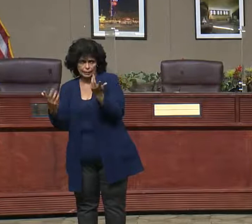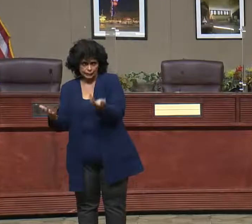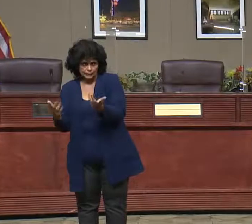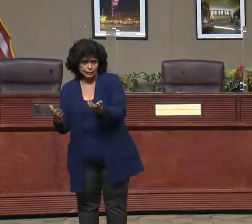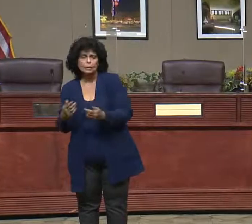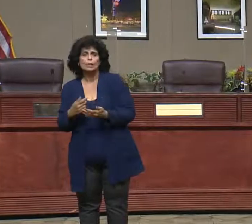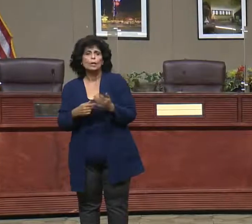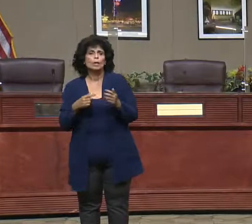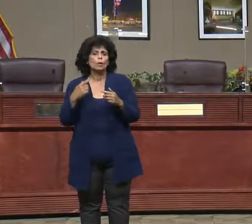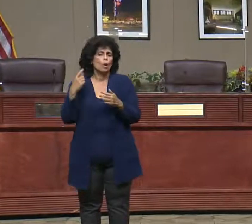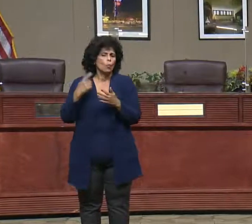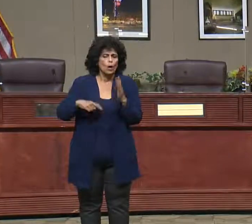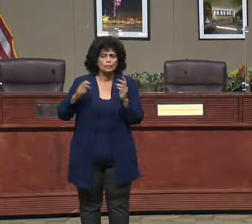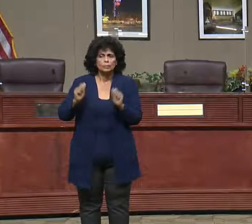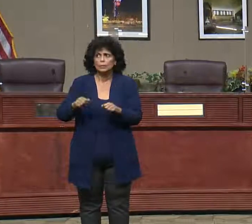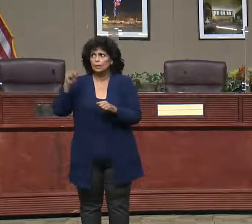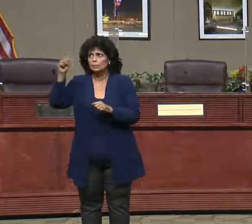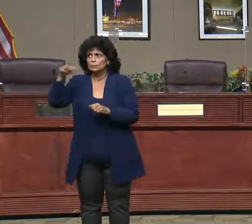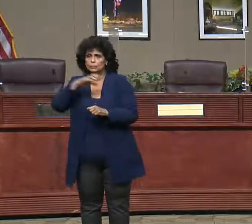individual agencies?